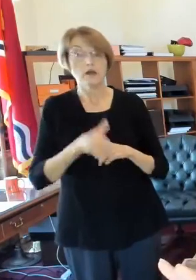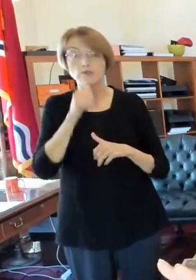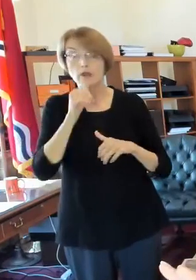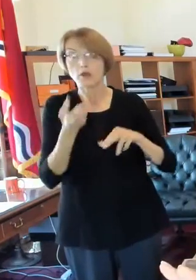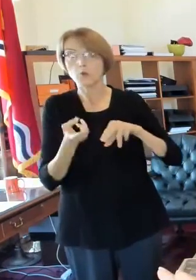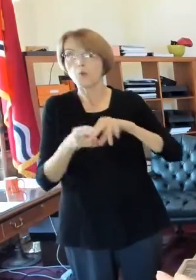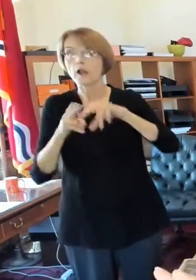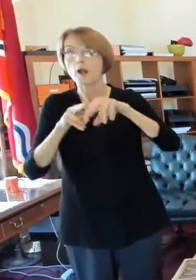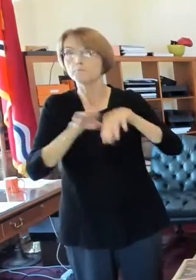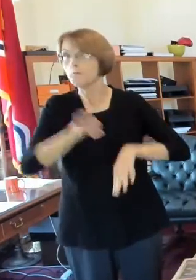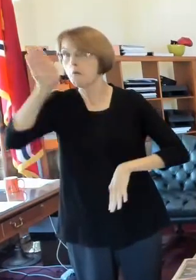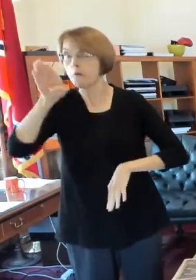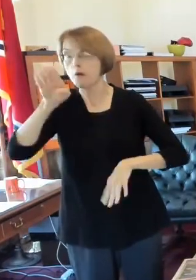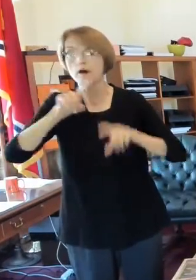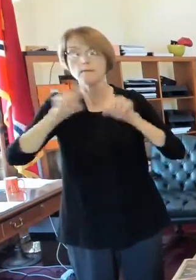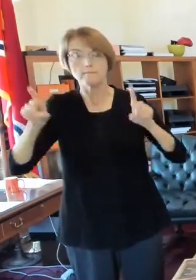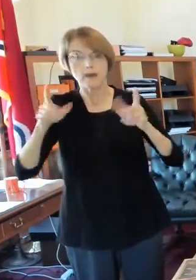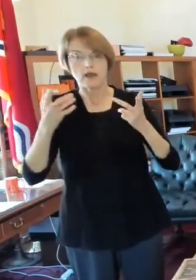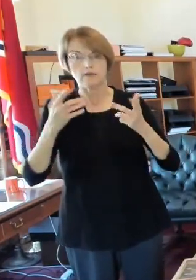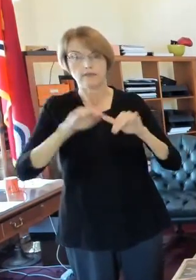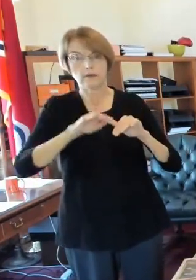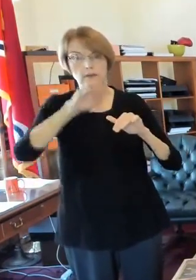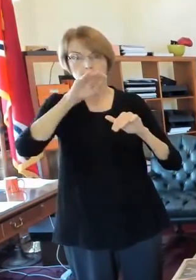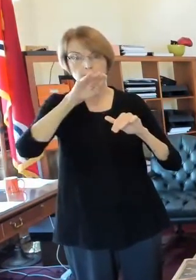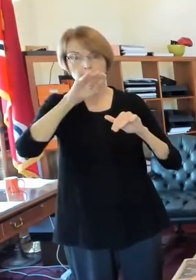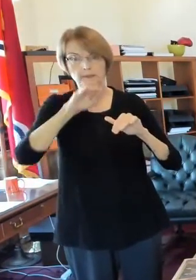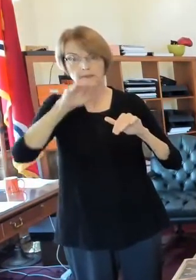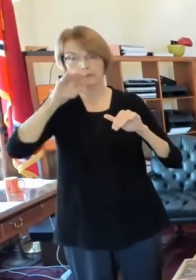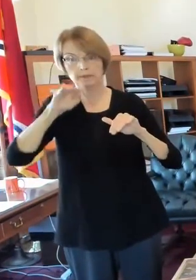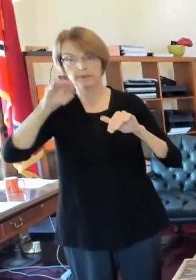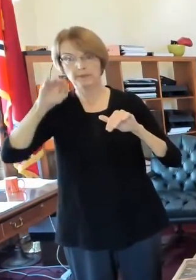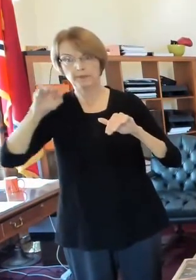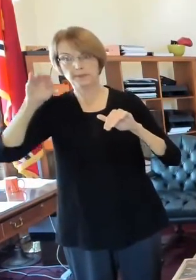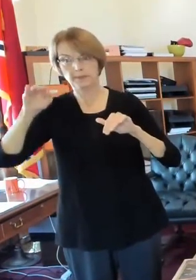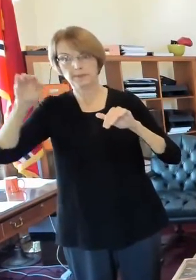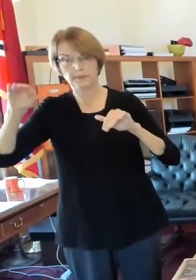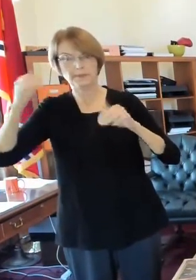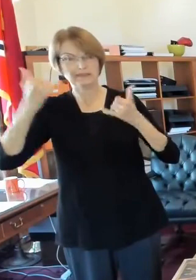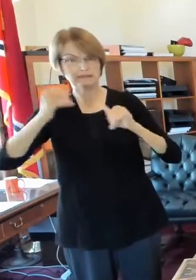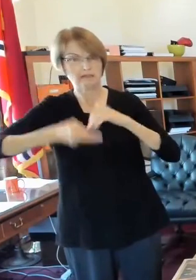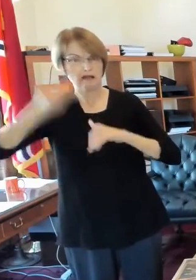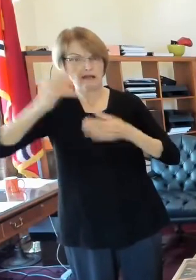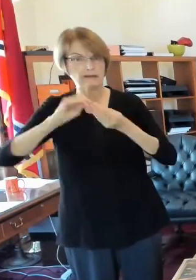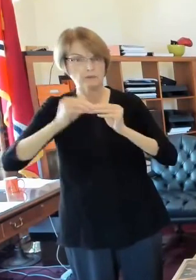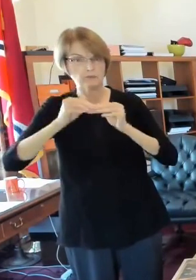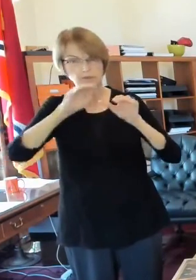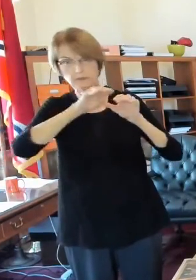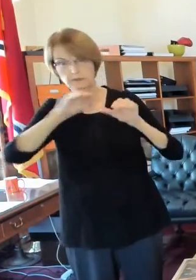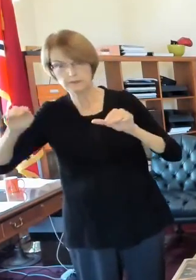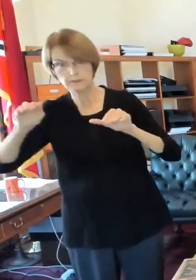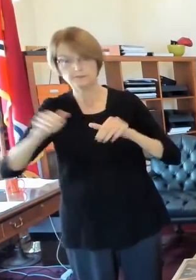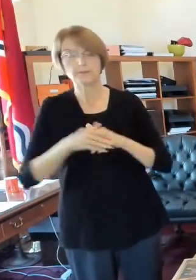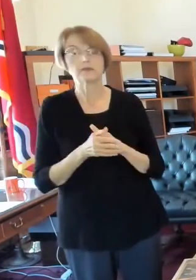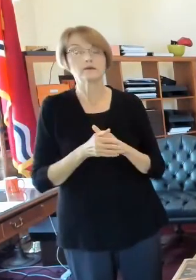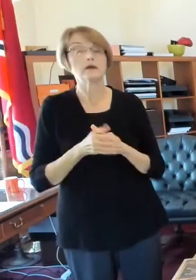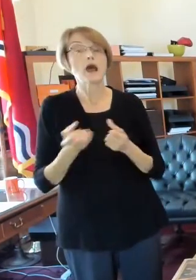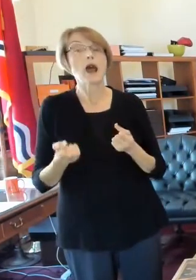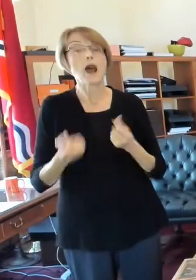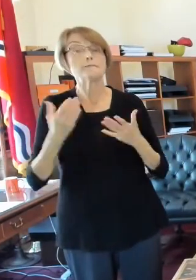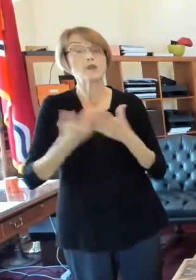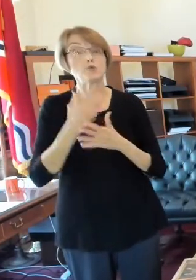up, but they're bouncing right around the same numbers. Patients